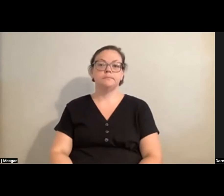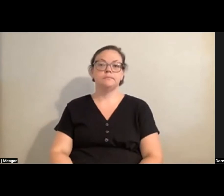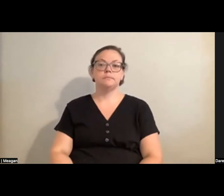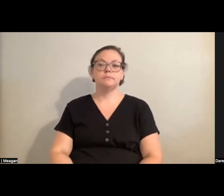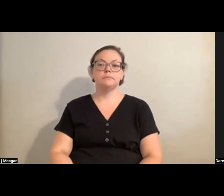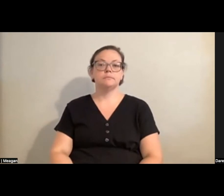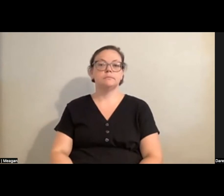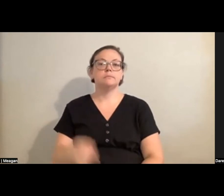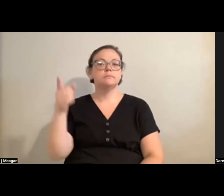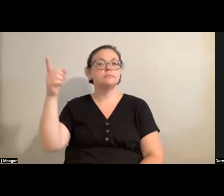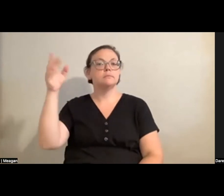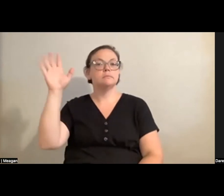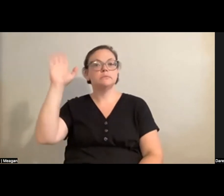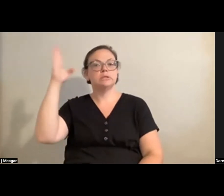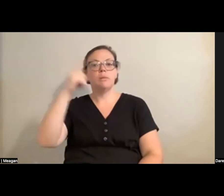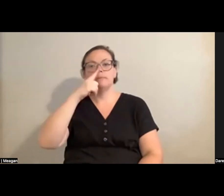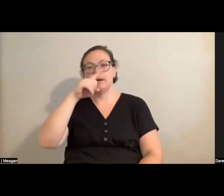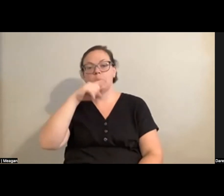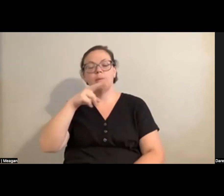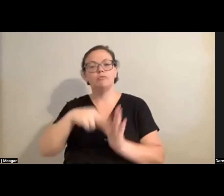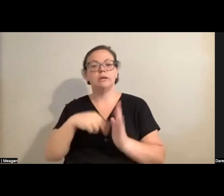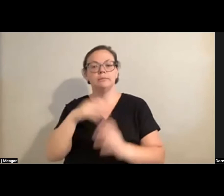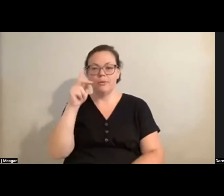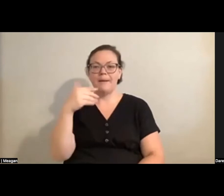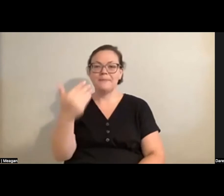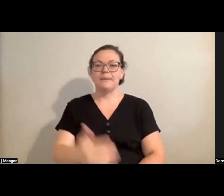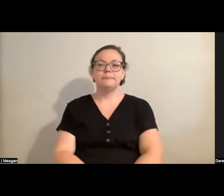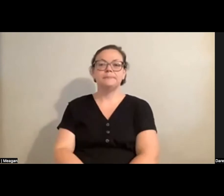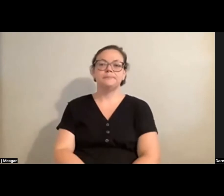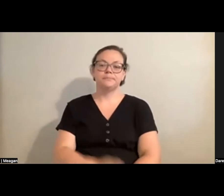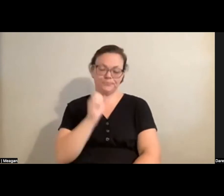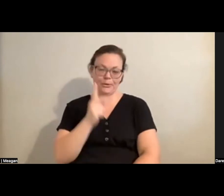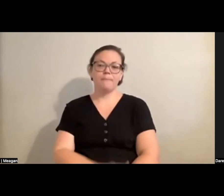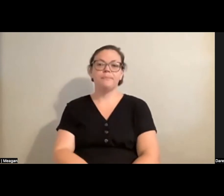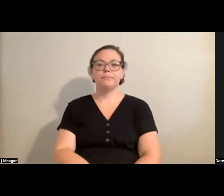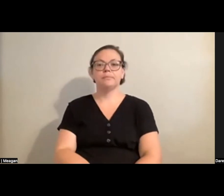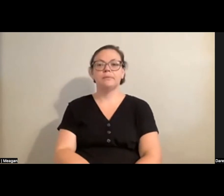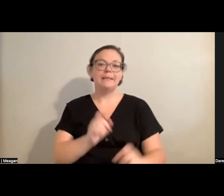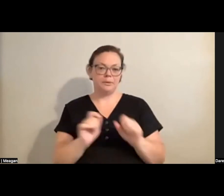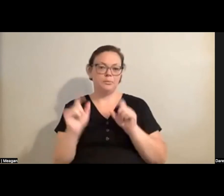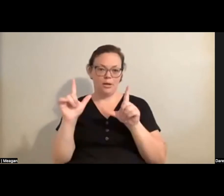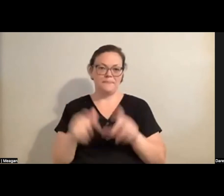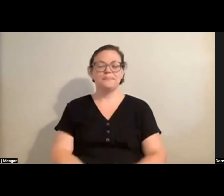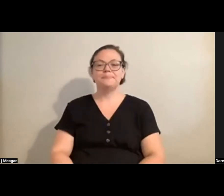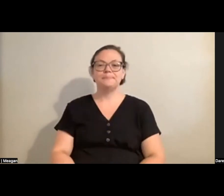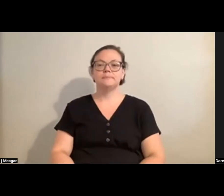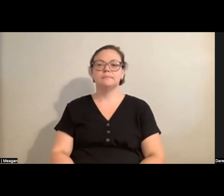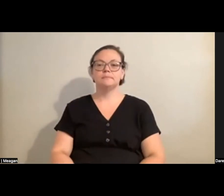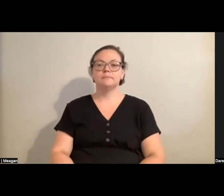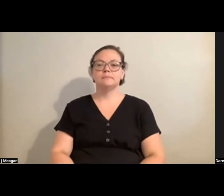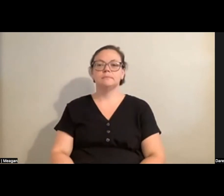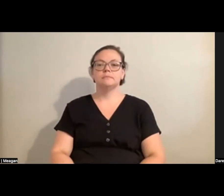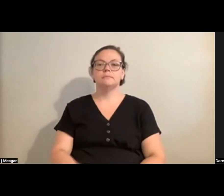I wouldn't mind reading it. Go for it. Okay, let me pull it up. Okay,